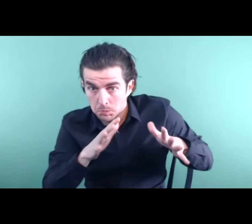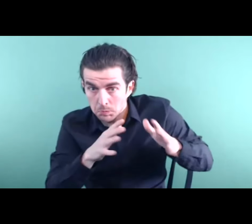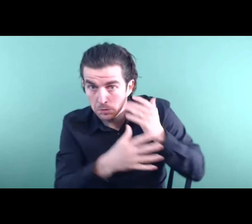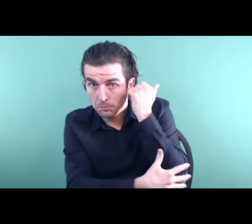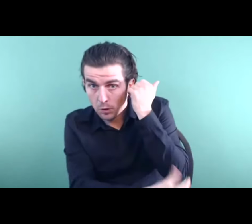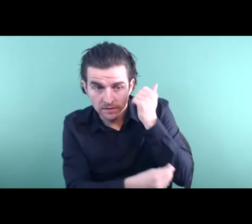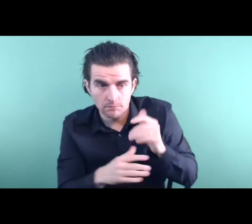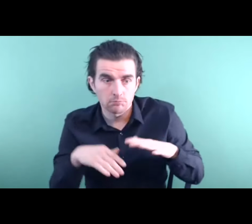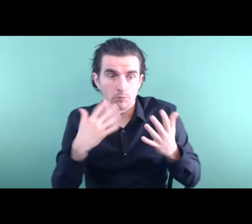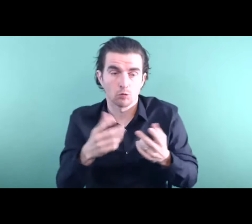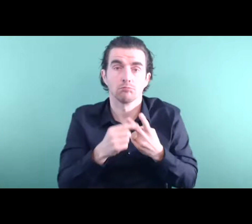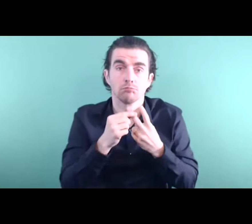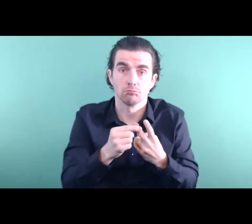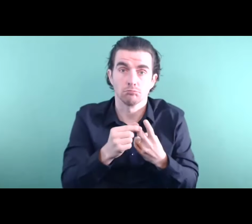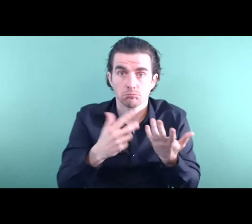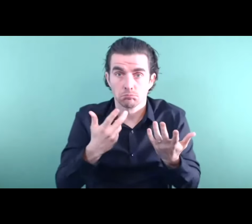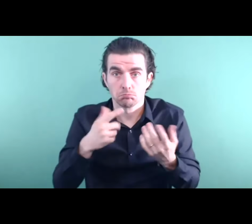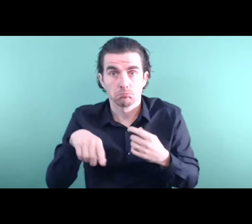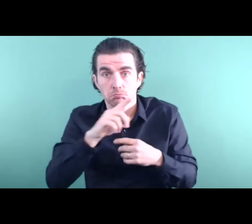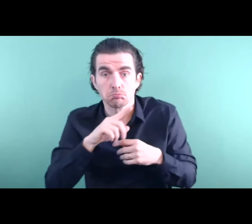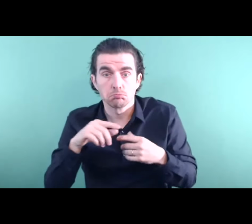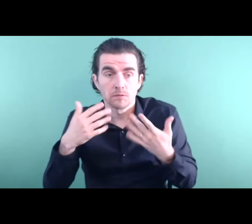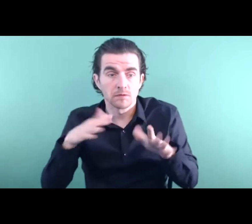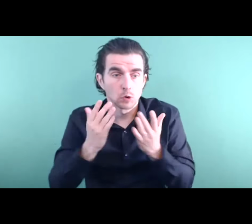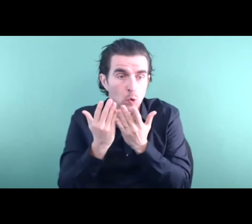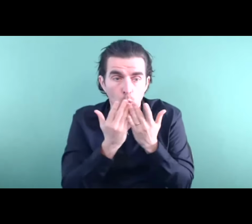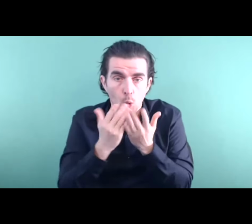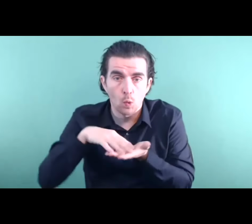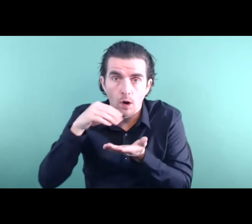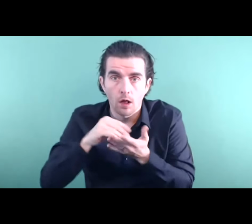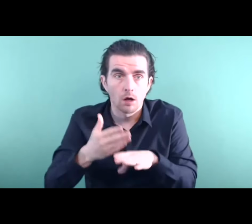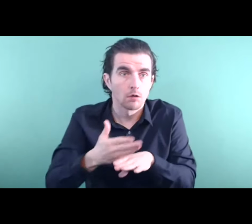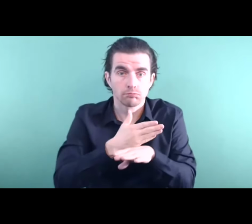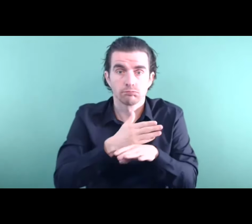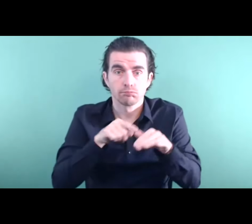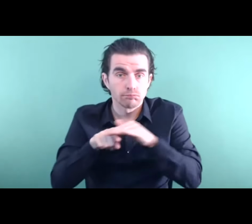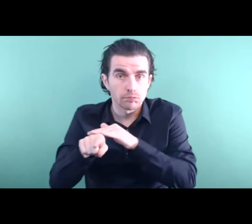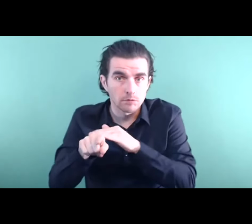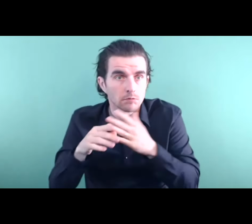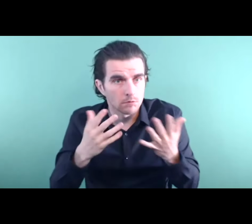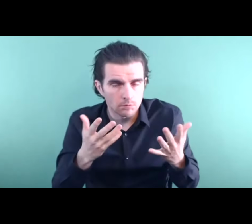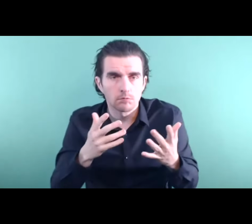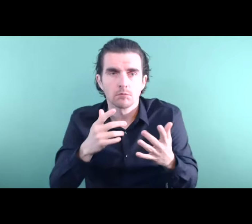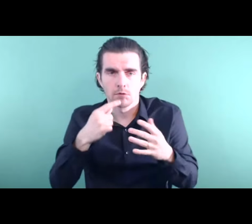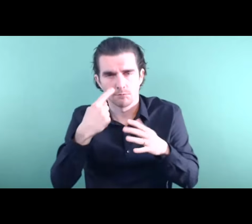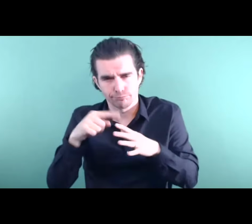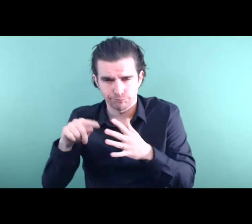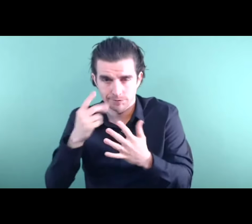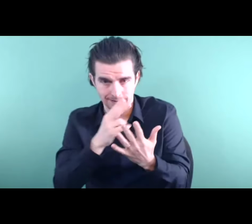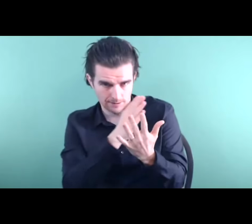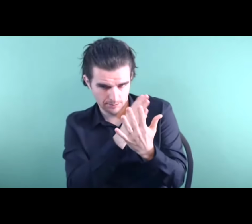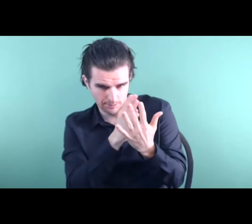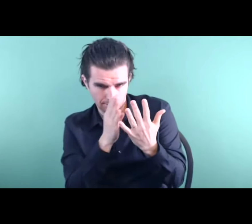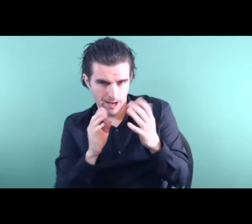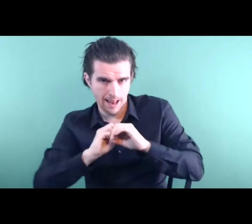input from, for example, Academic Network of Experts for Disability on the situation of persons with disabilities living in institutions,